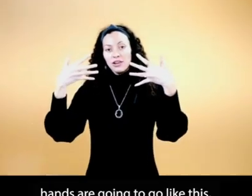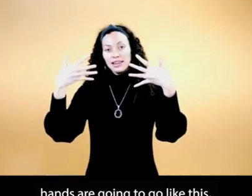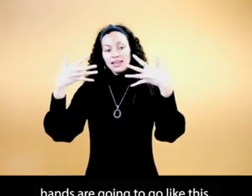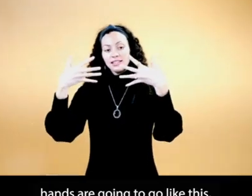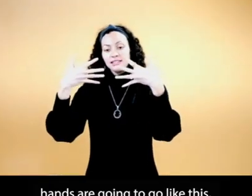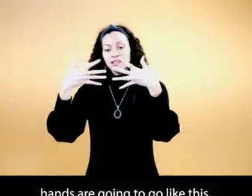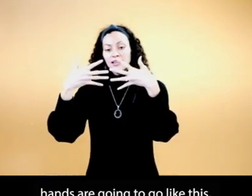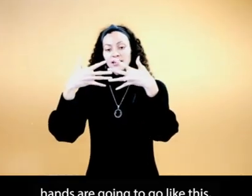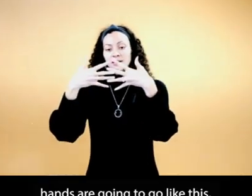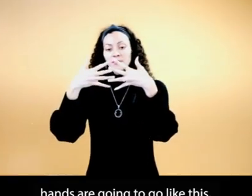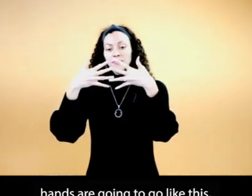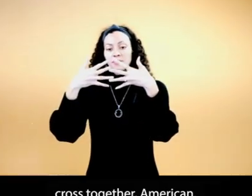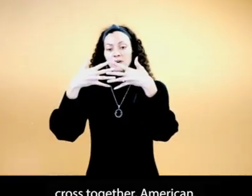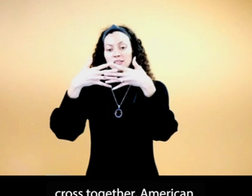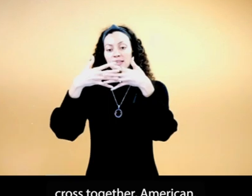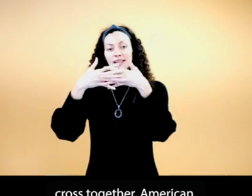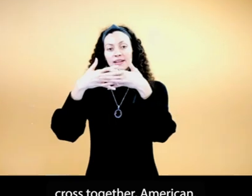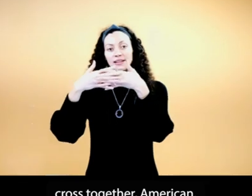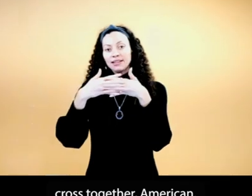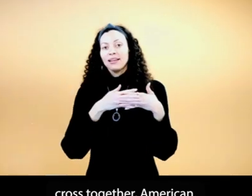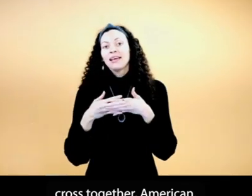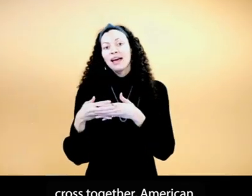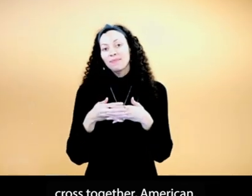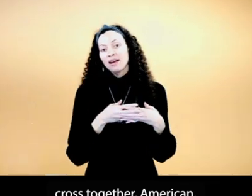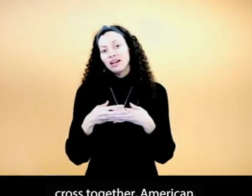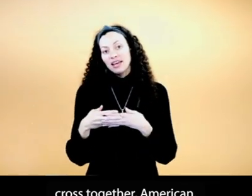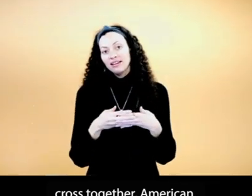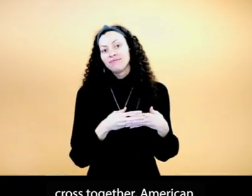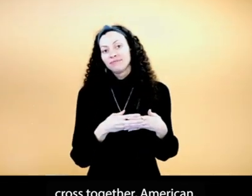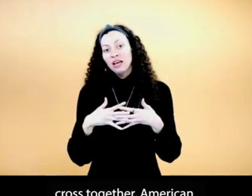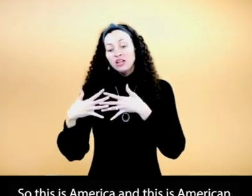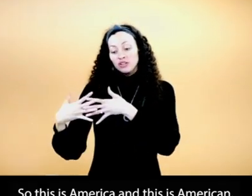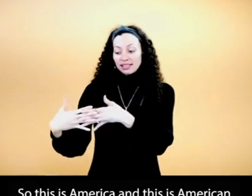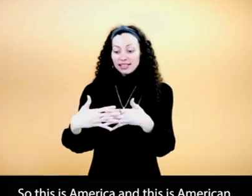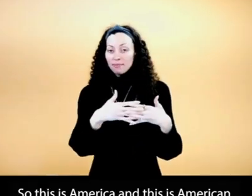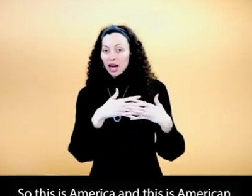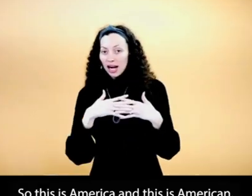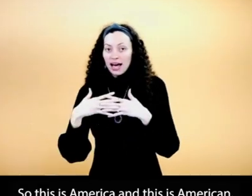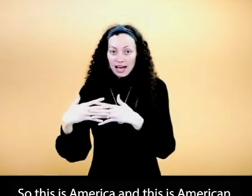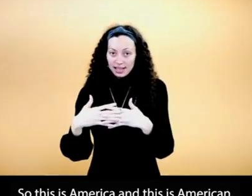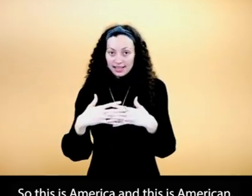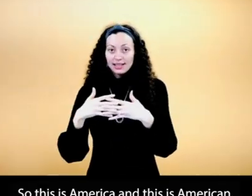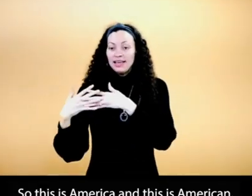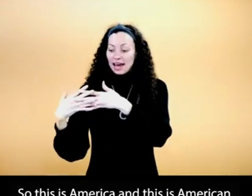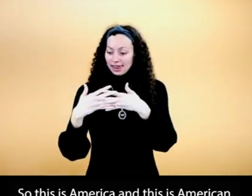like this, cross together, American. So this is America and this